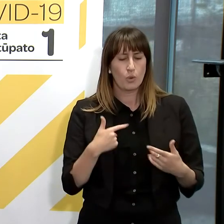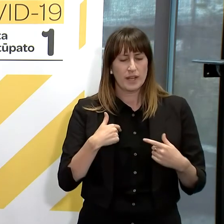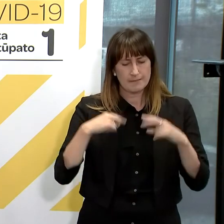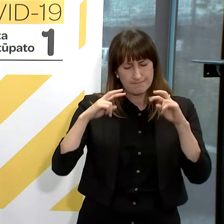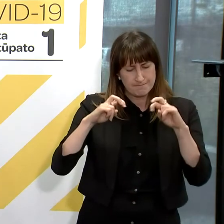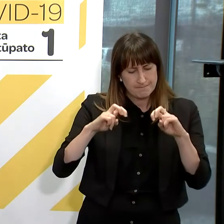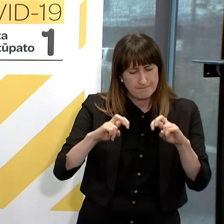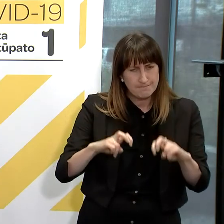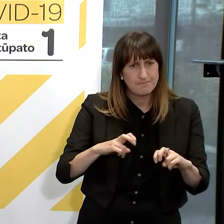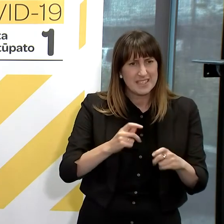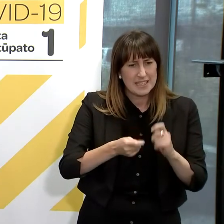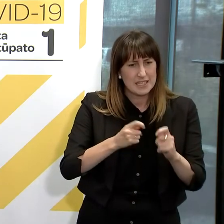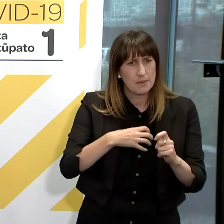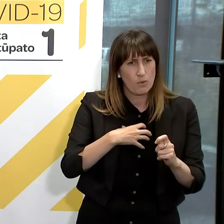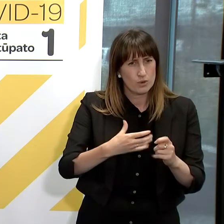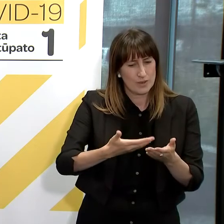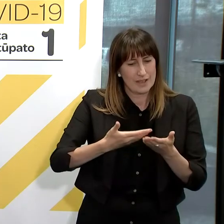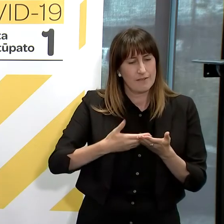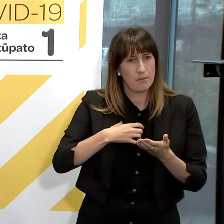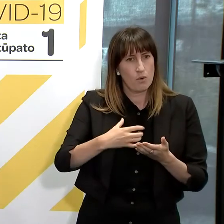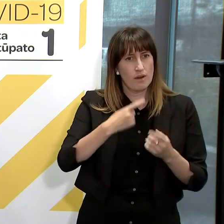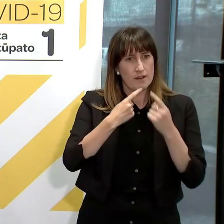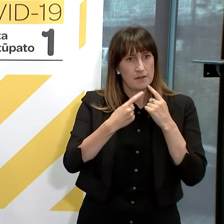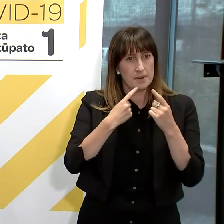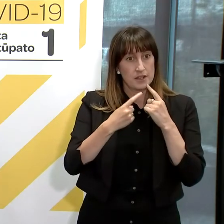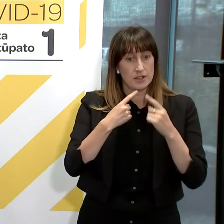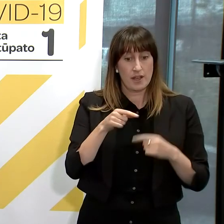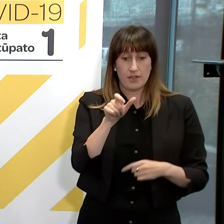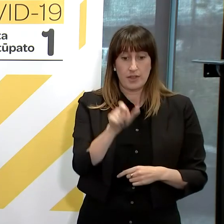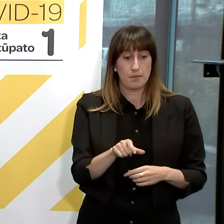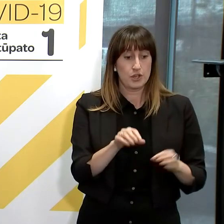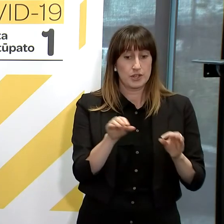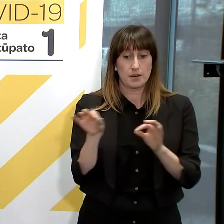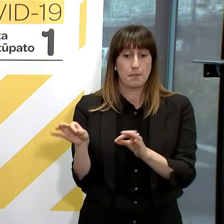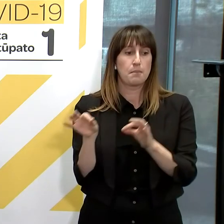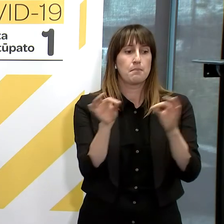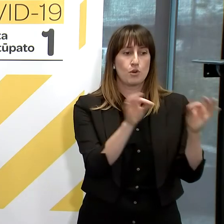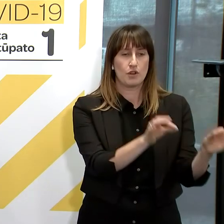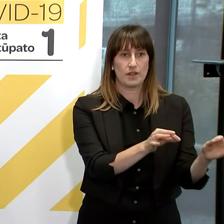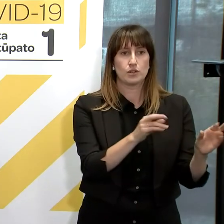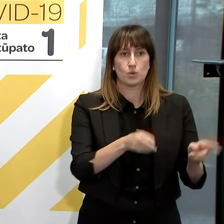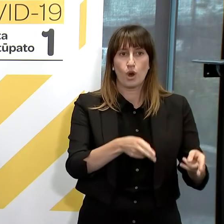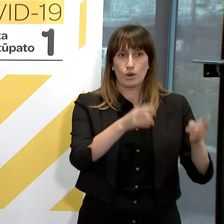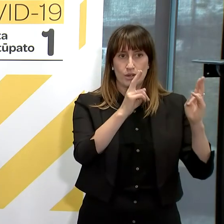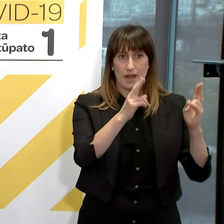information. The person is now being transferred to the Auckland quarantine facility.